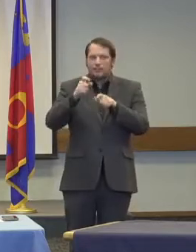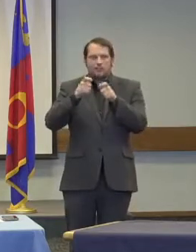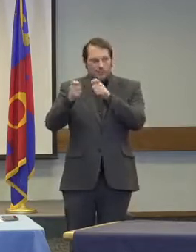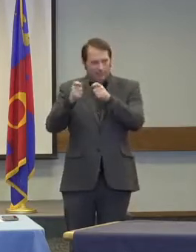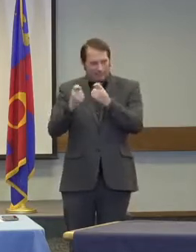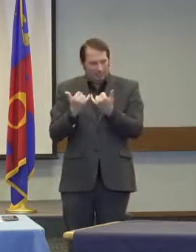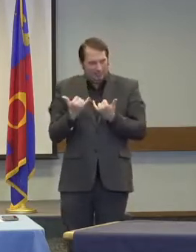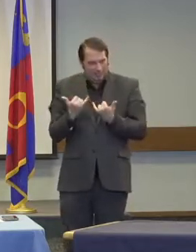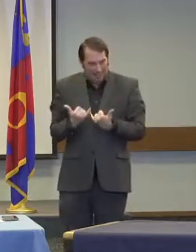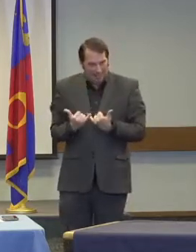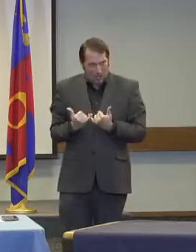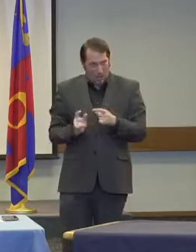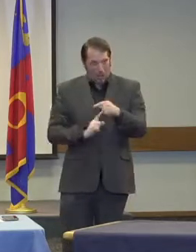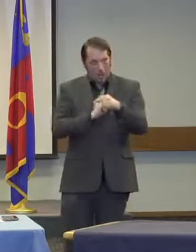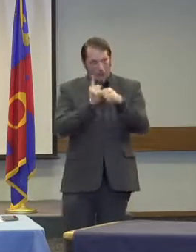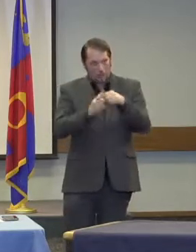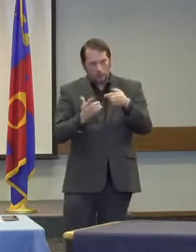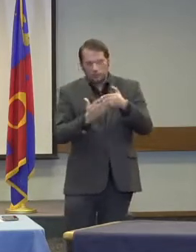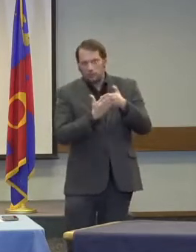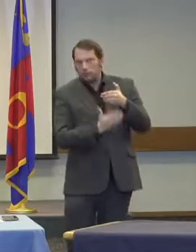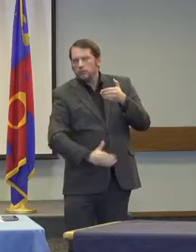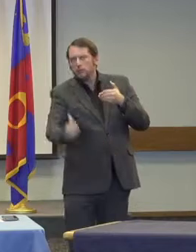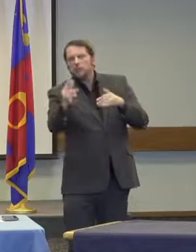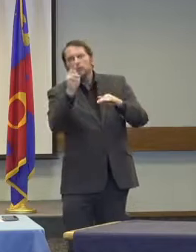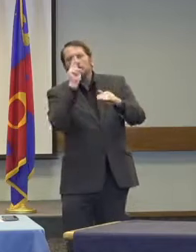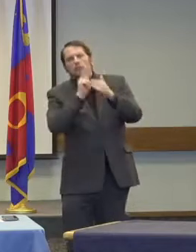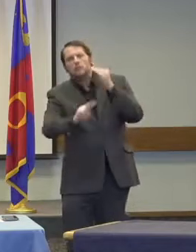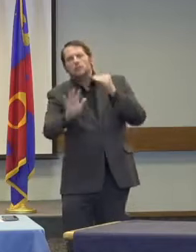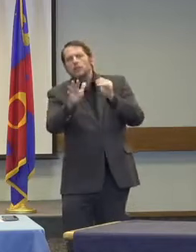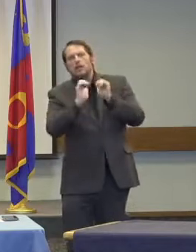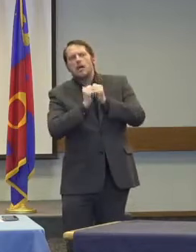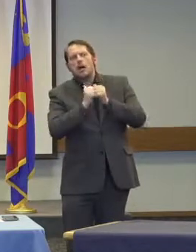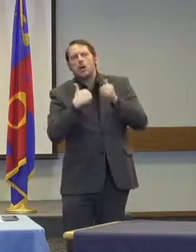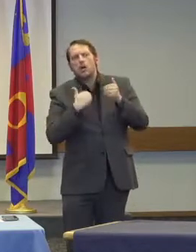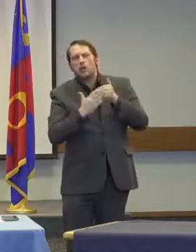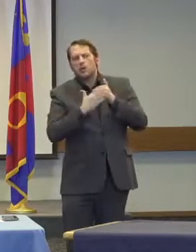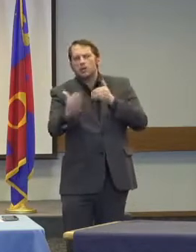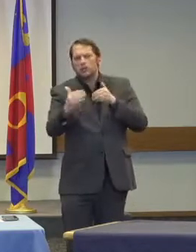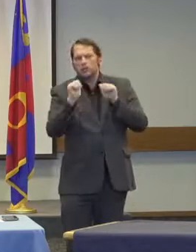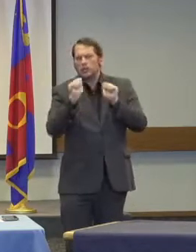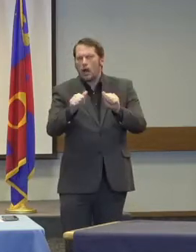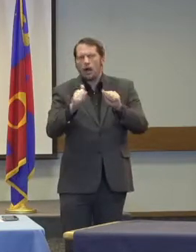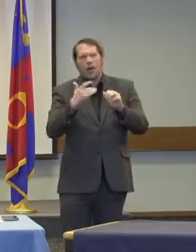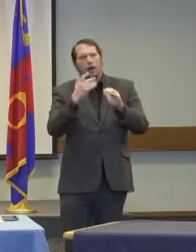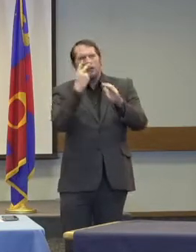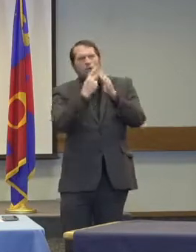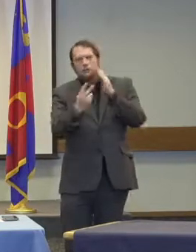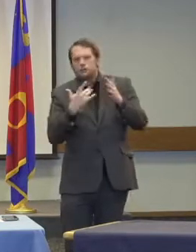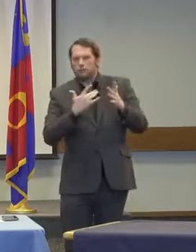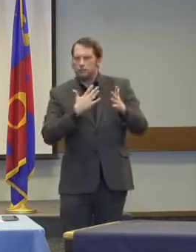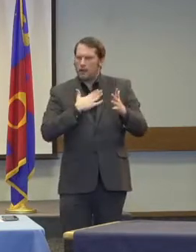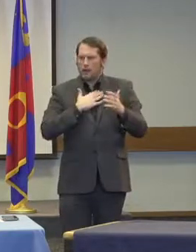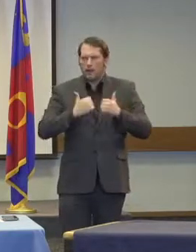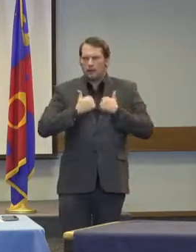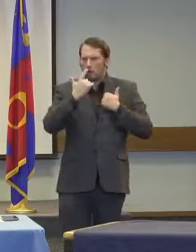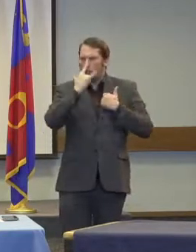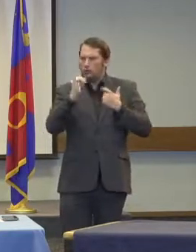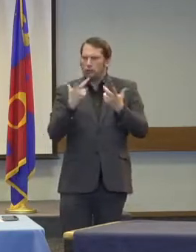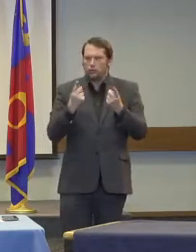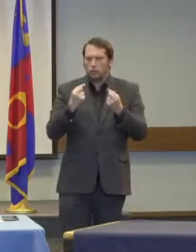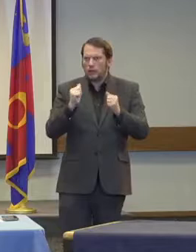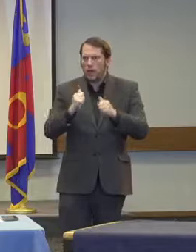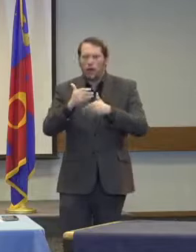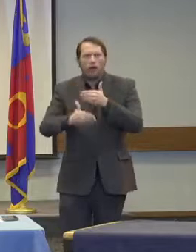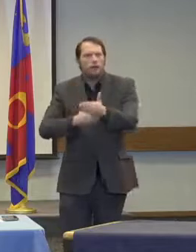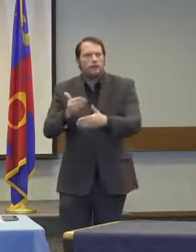need to do to make sure that we emerge from this in the wholest way that we possibly can. So tonight I'm going to try to answer some of